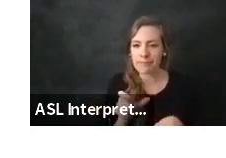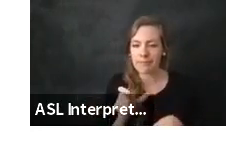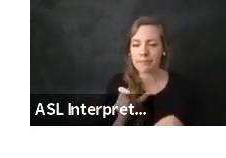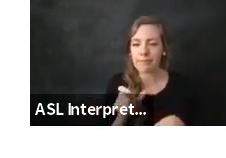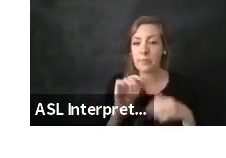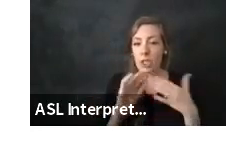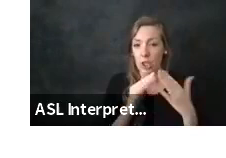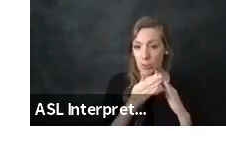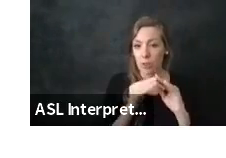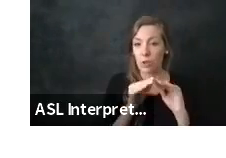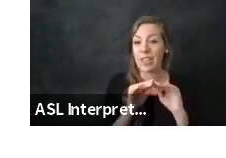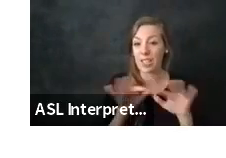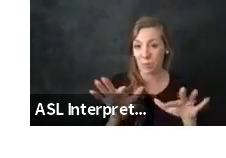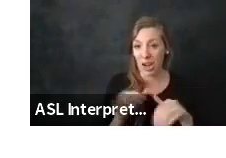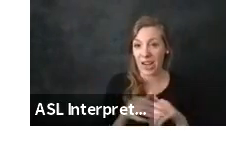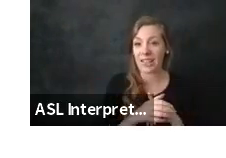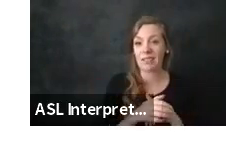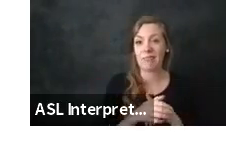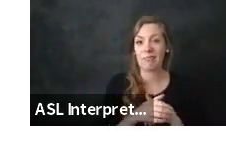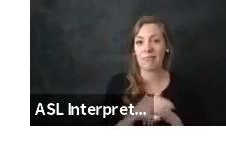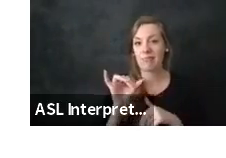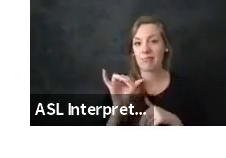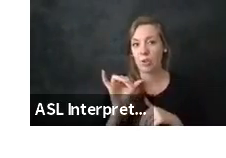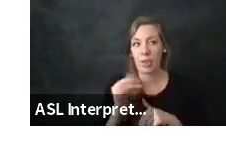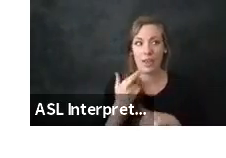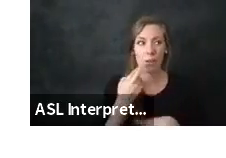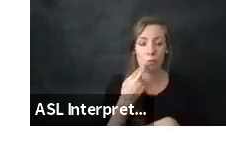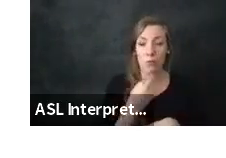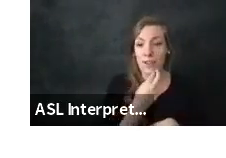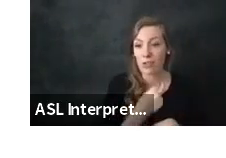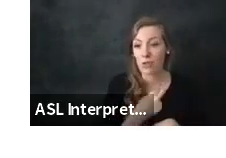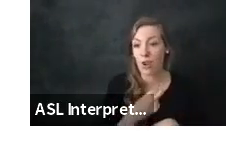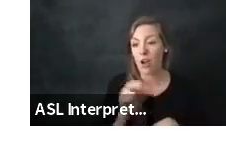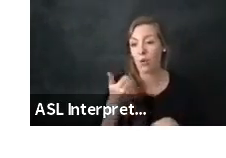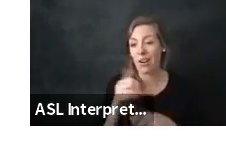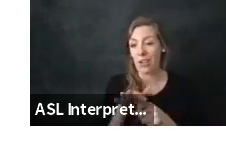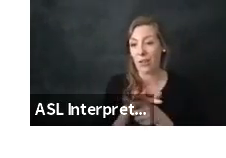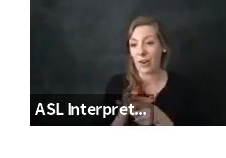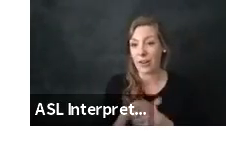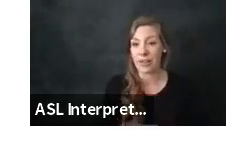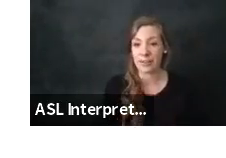community transmission, such as transmission at restaurants and other locations.